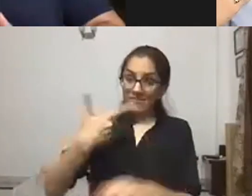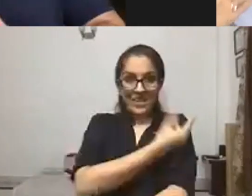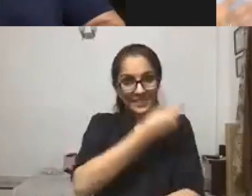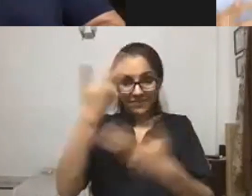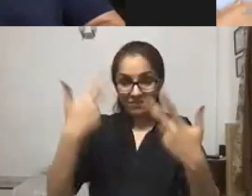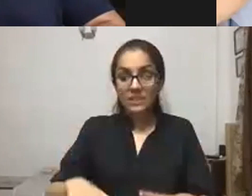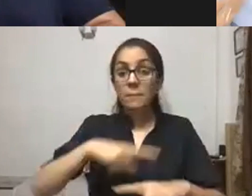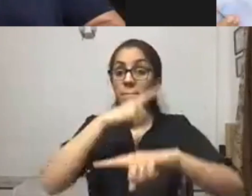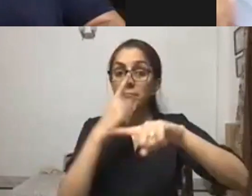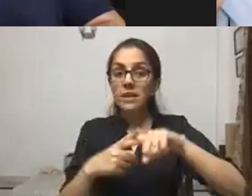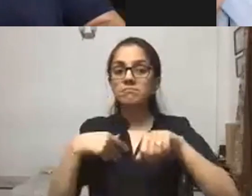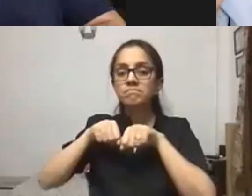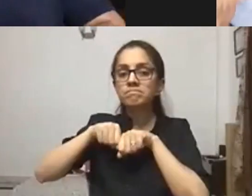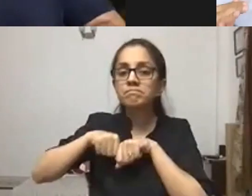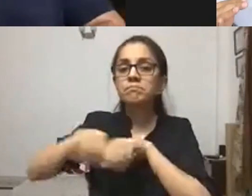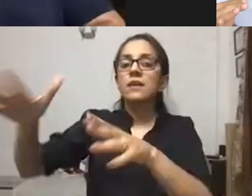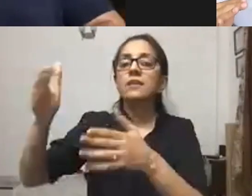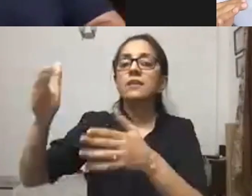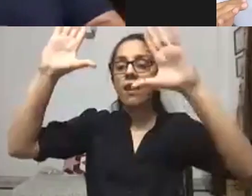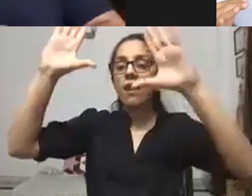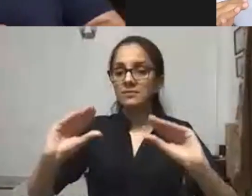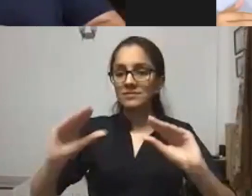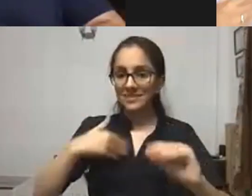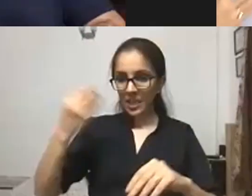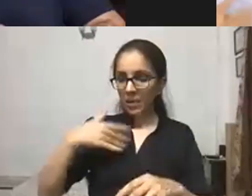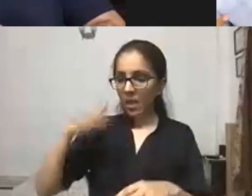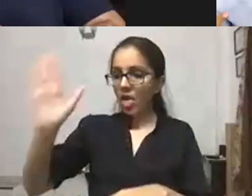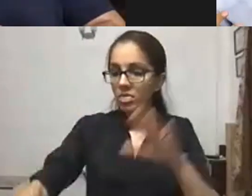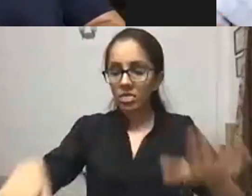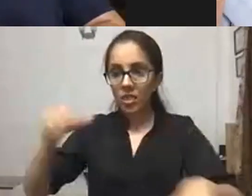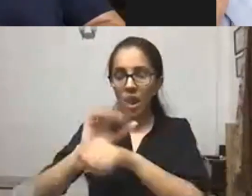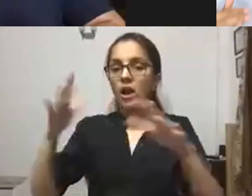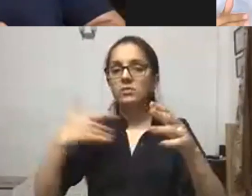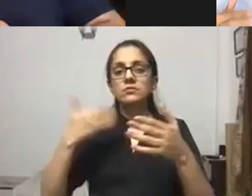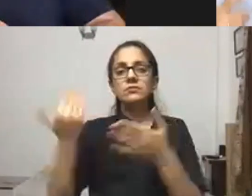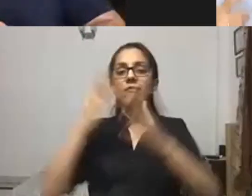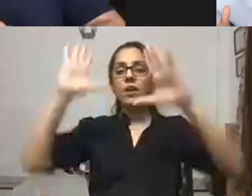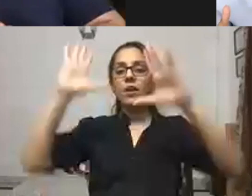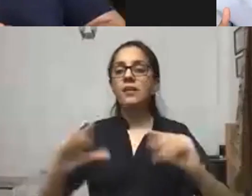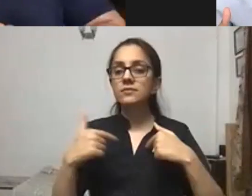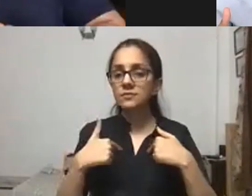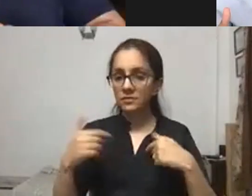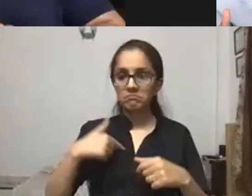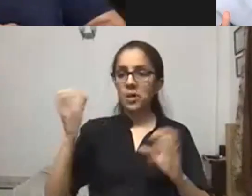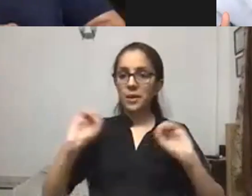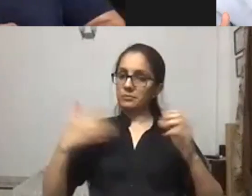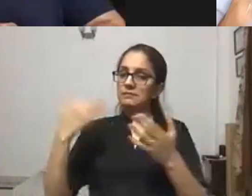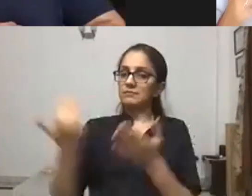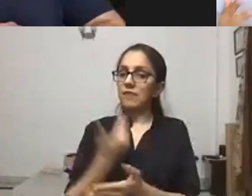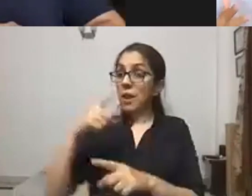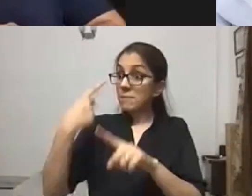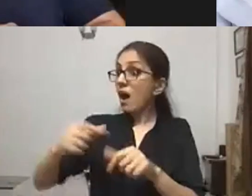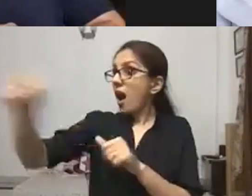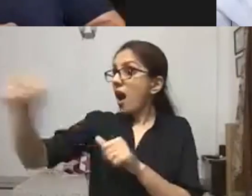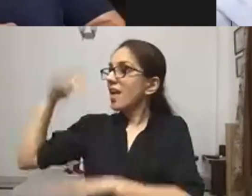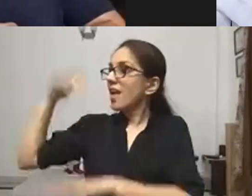will also spread the virus less. So spreading of the virus also becomes less after you get vaccinated. So it is